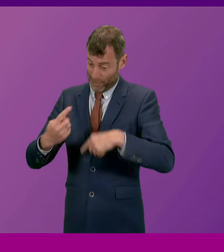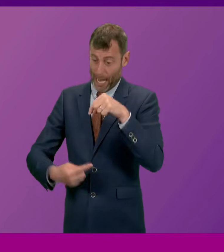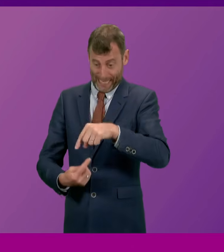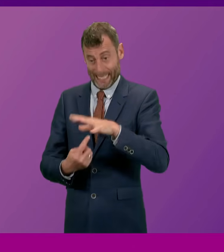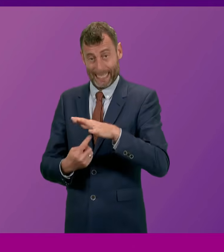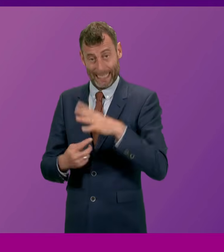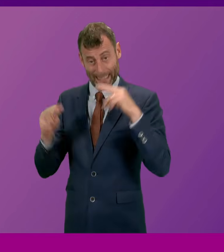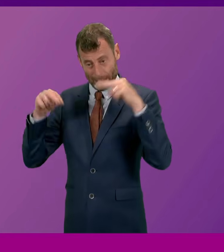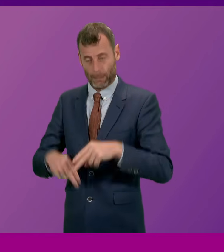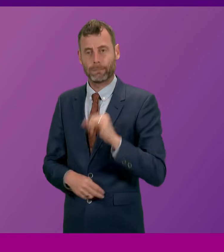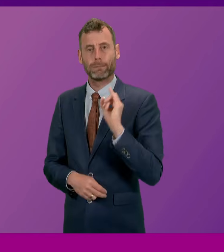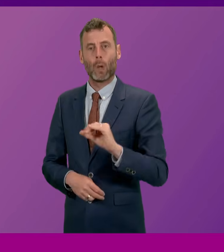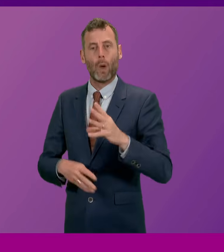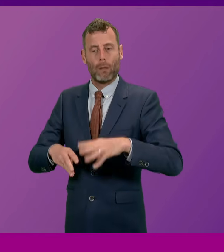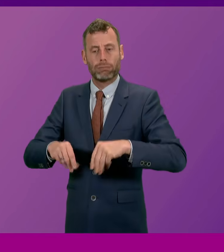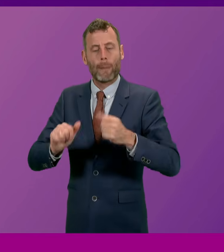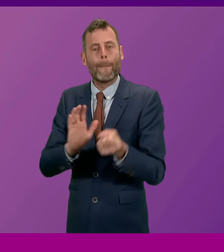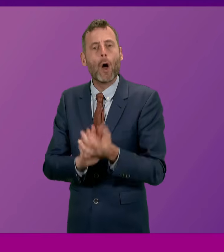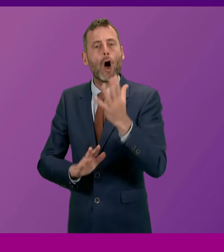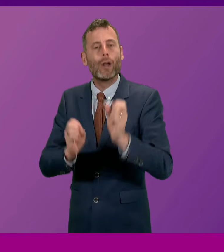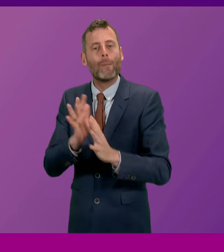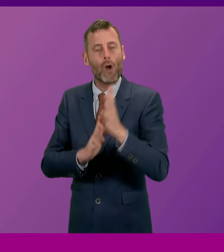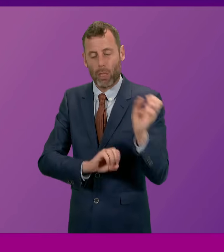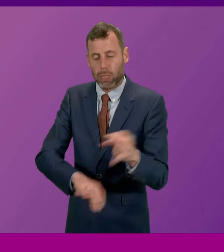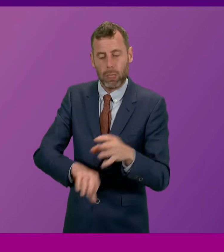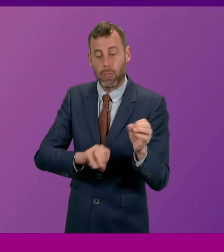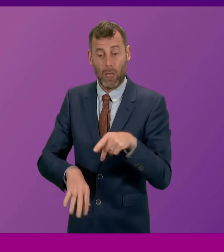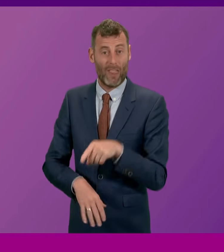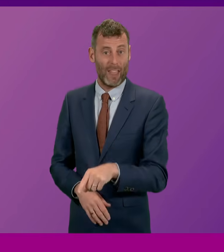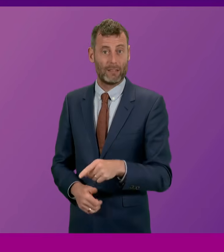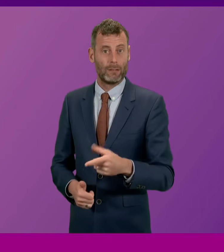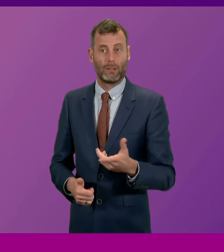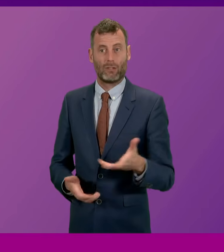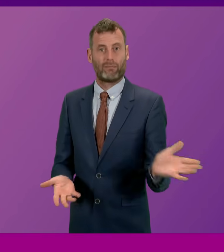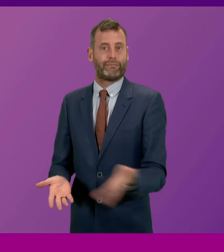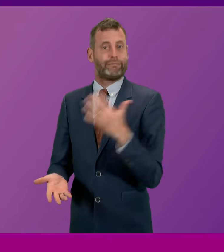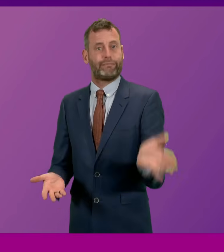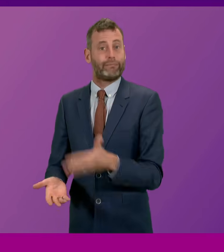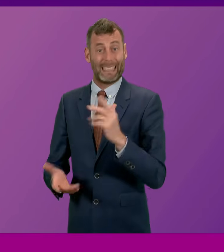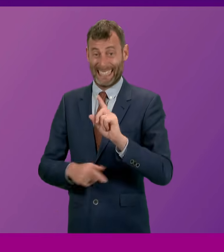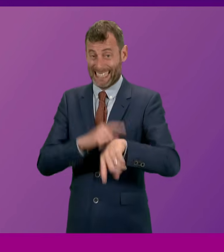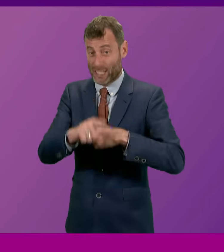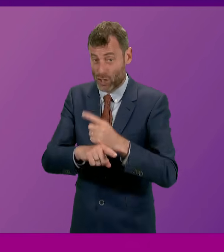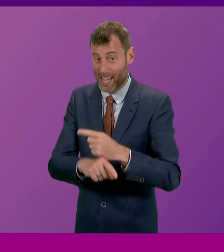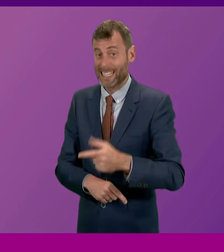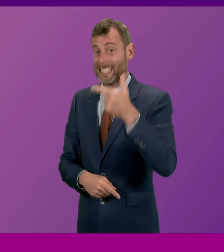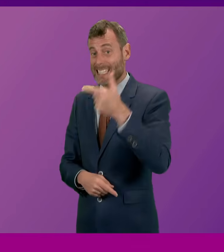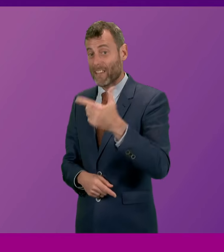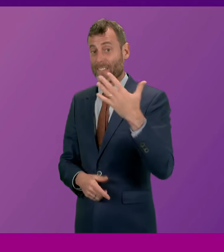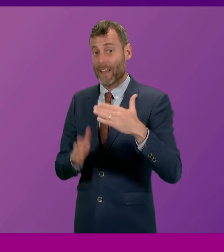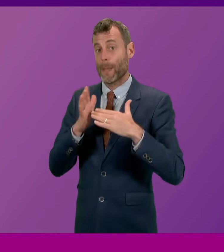Sadly, incineration has become the default for the Scottish Government. Next year, up to £75